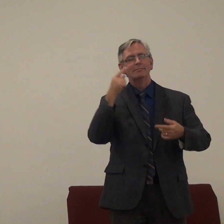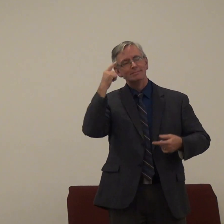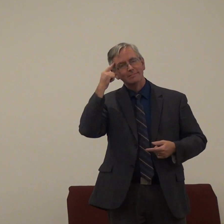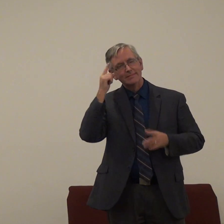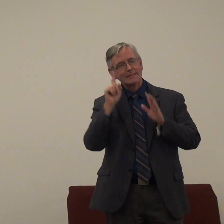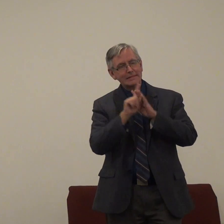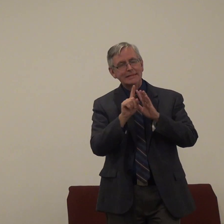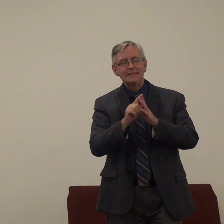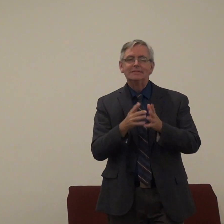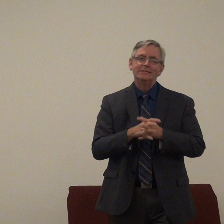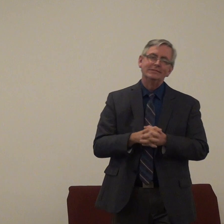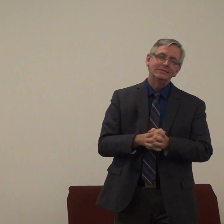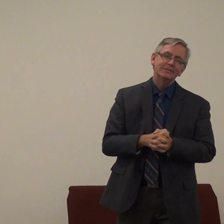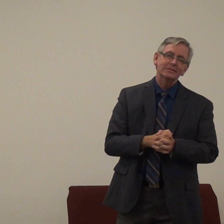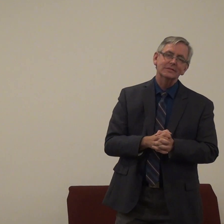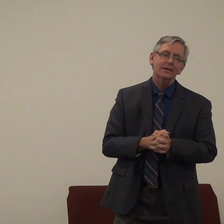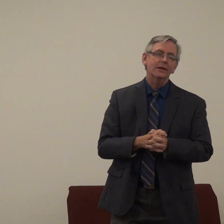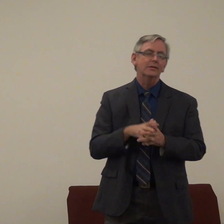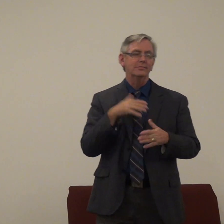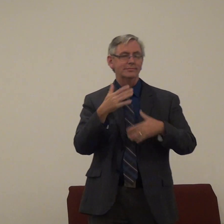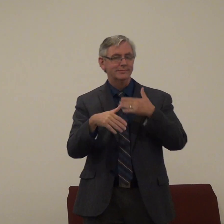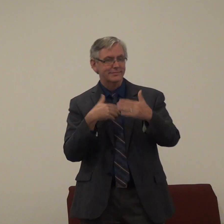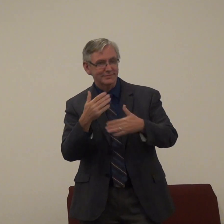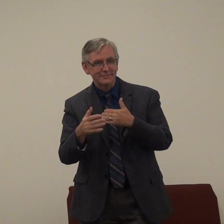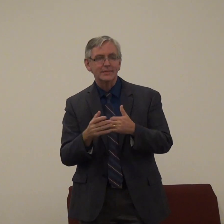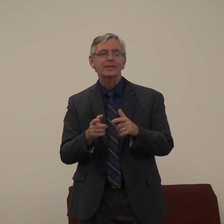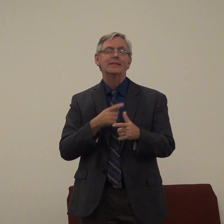him. But I really wanted to do something for those deaf people in Zambia.